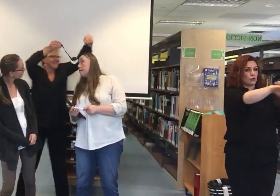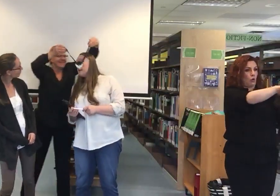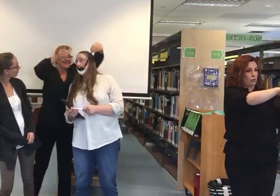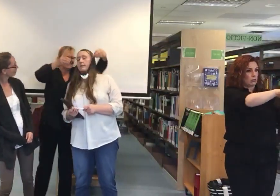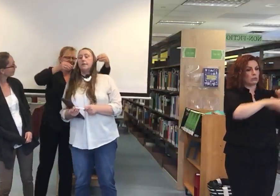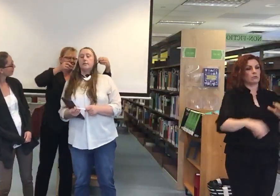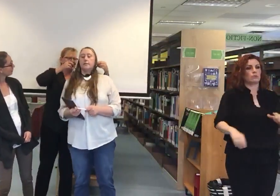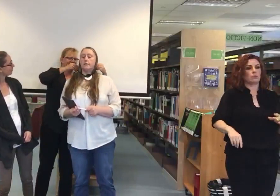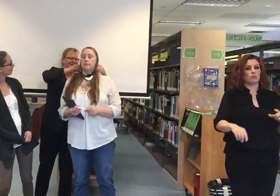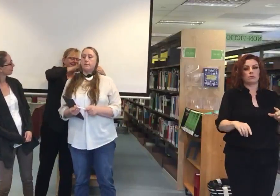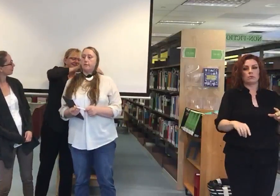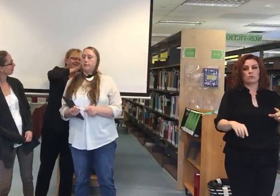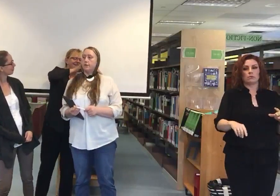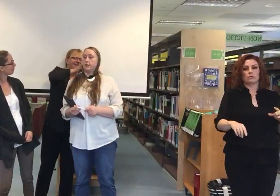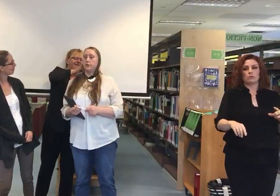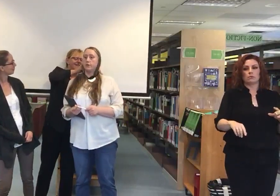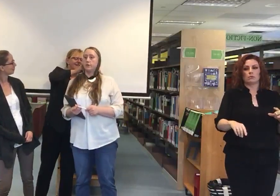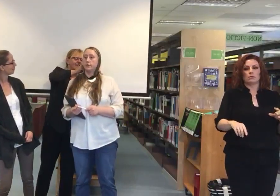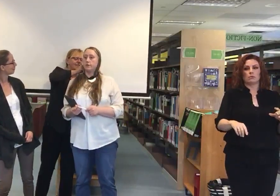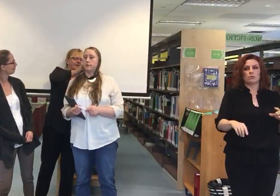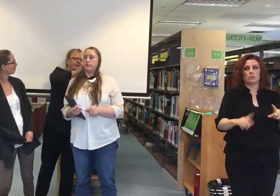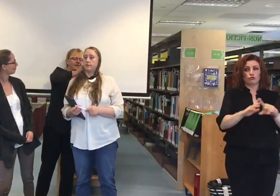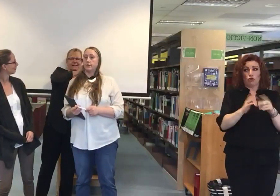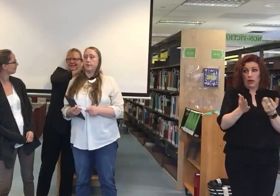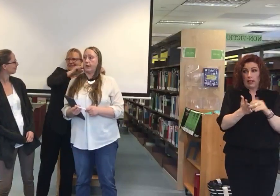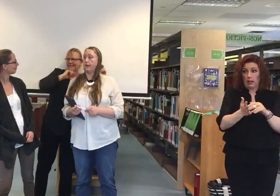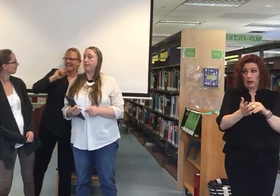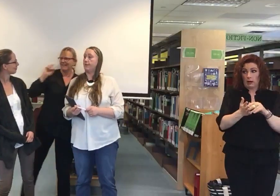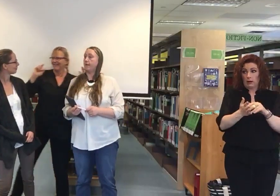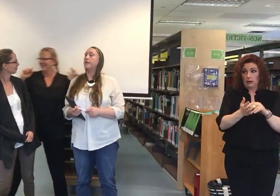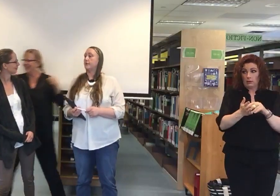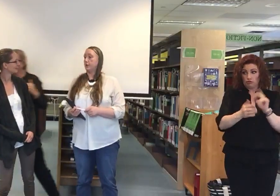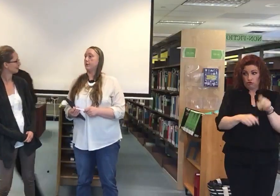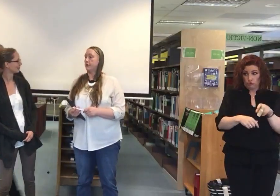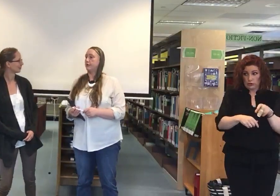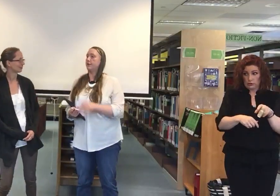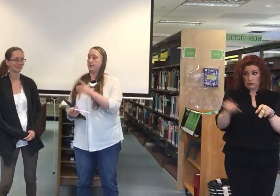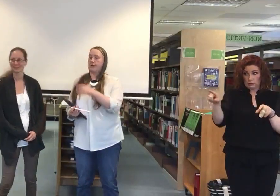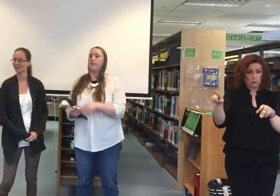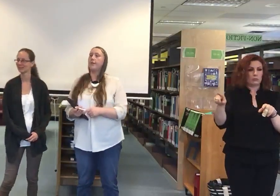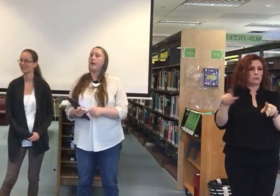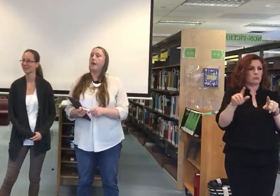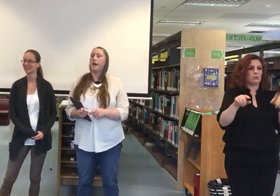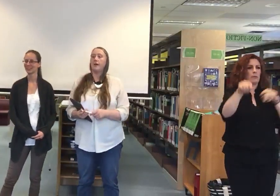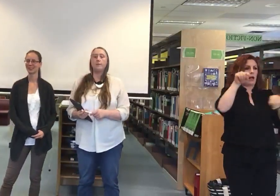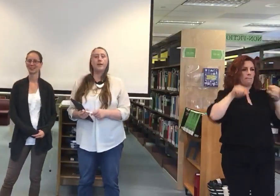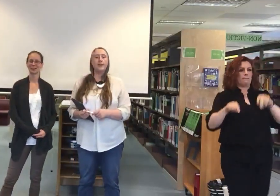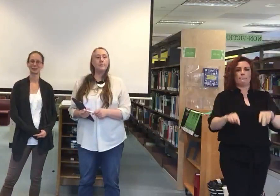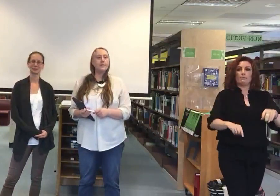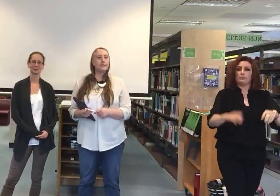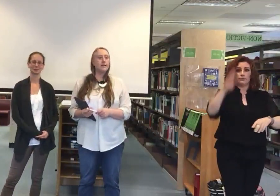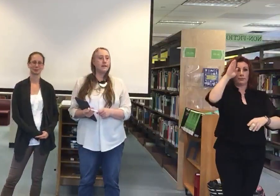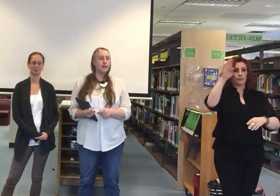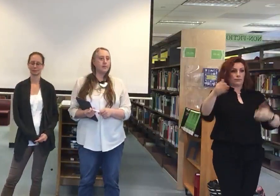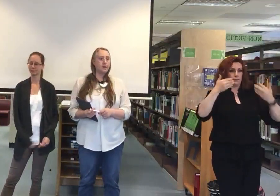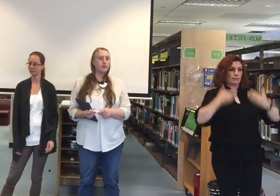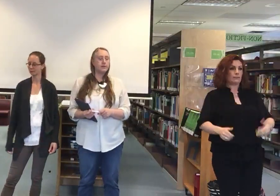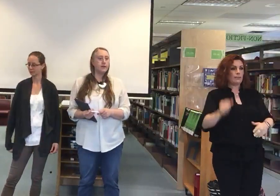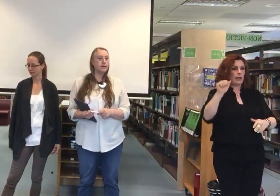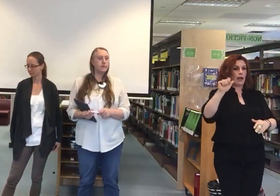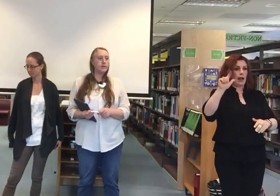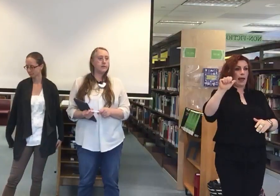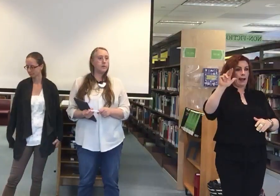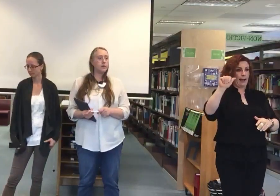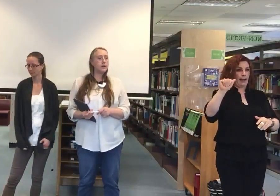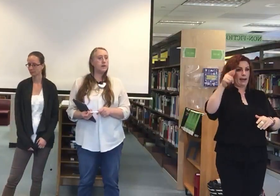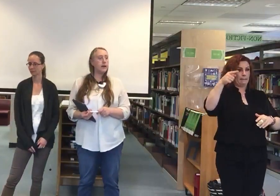the, should I start over? Is that okay? Start over? Okay. Hi, my name is Alana Pierce.